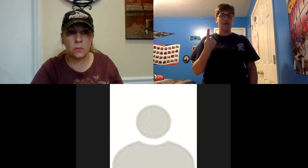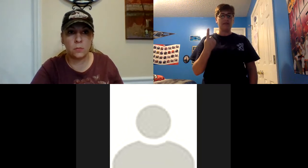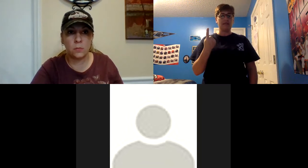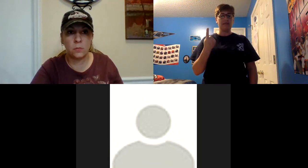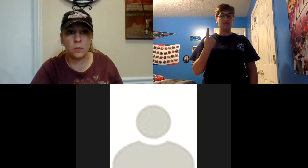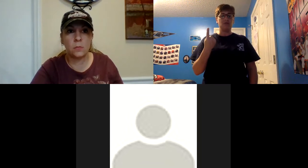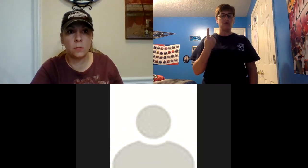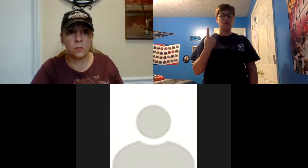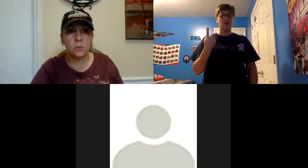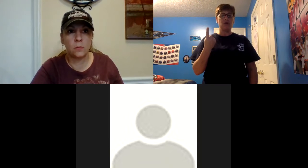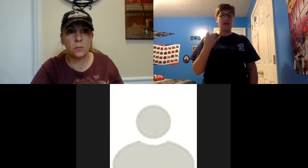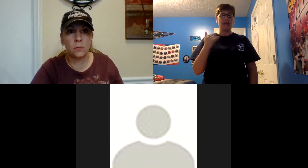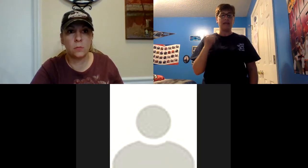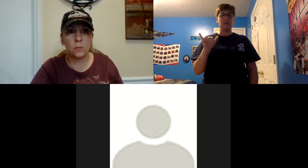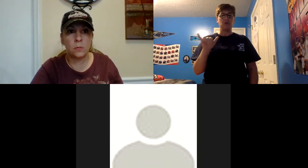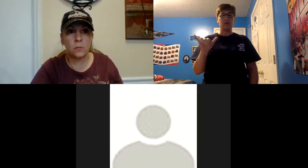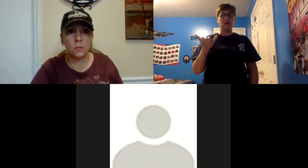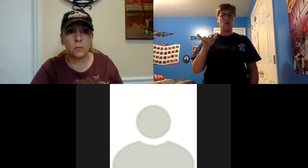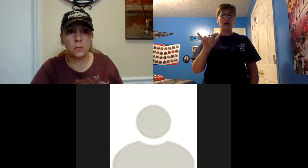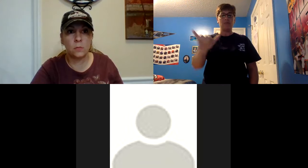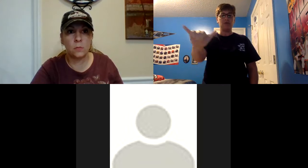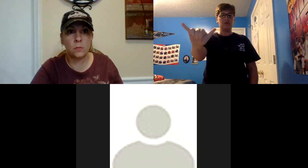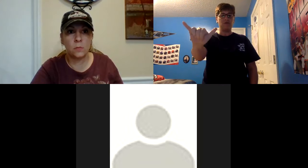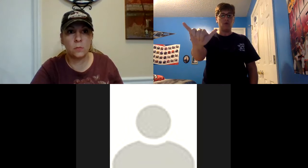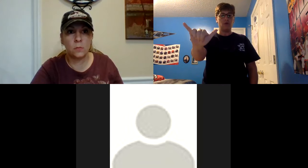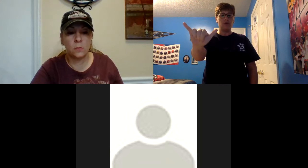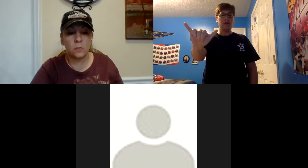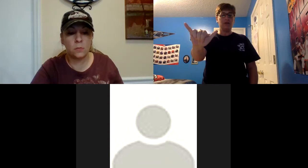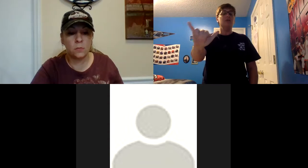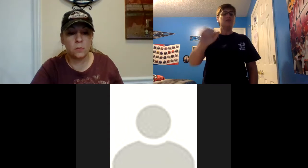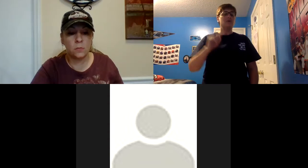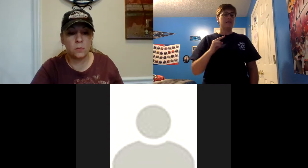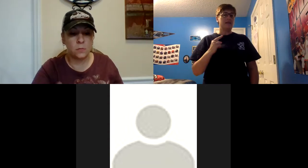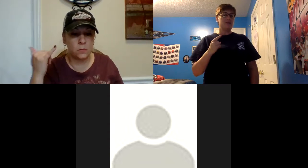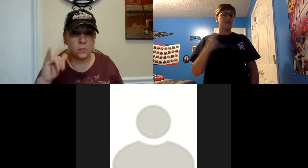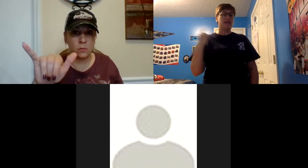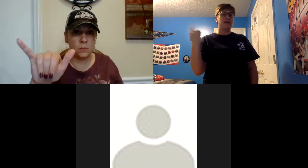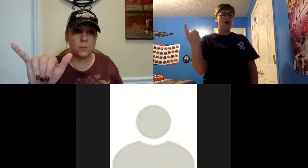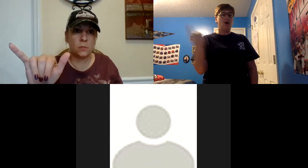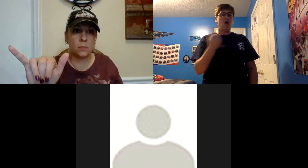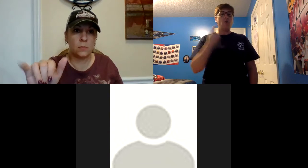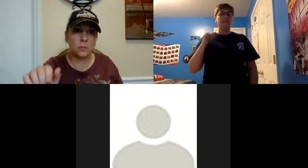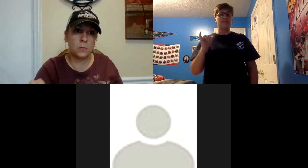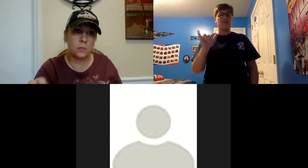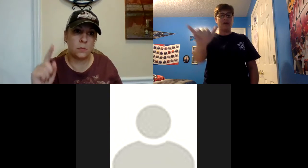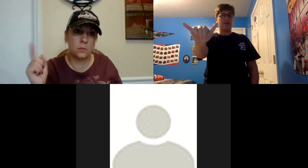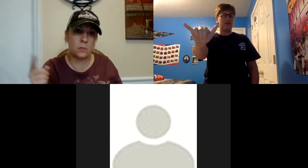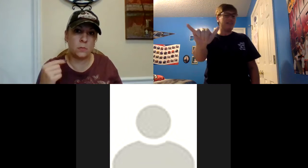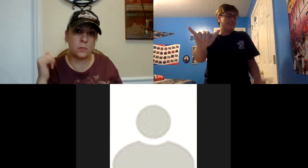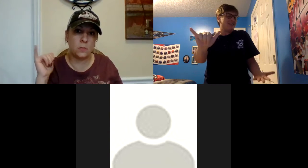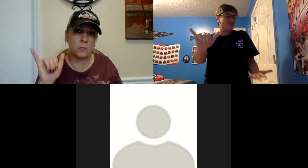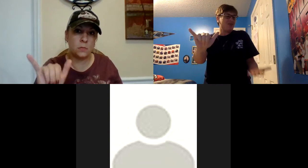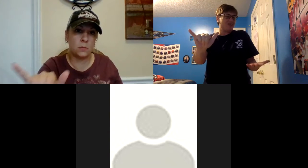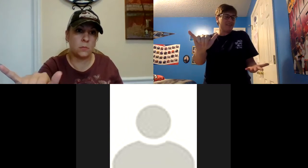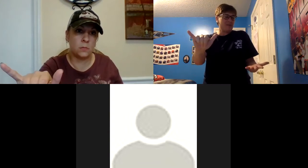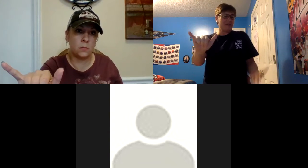of your always, and then you turn your hand and do a letter Y and push it forward. So it's like you're saying always and forever.